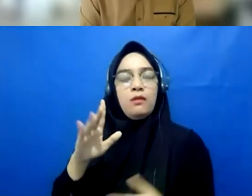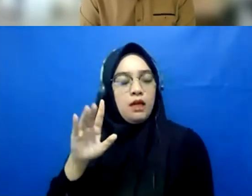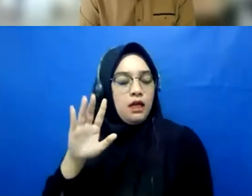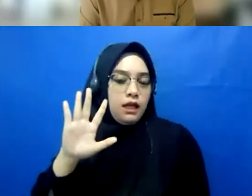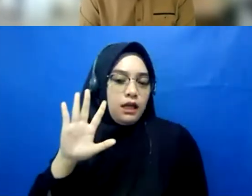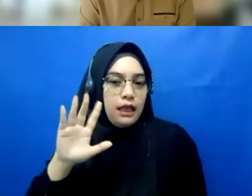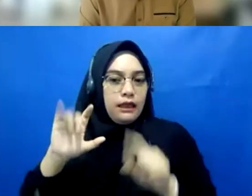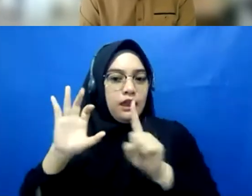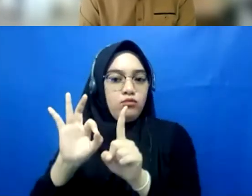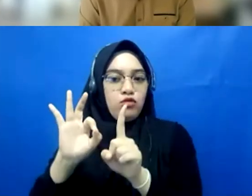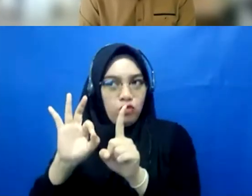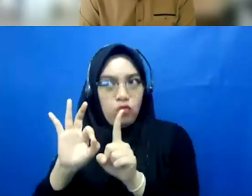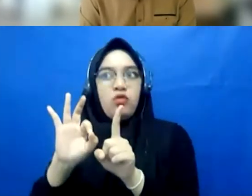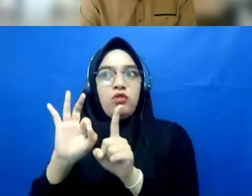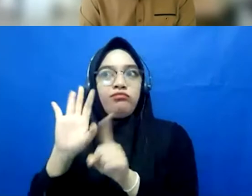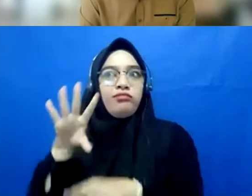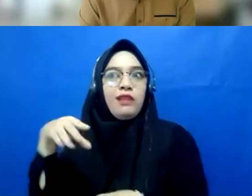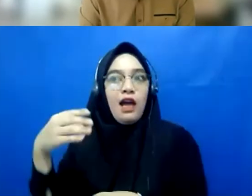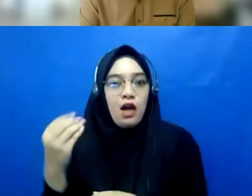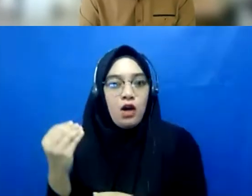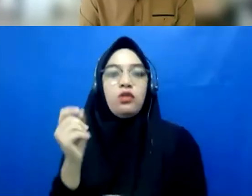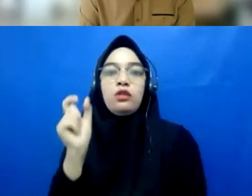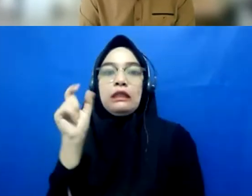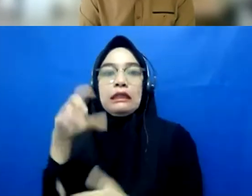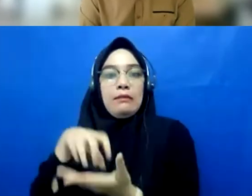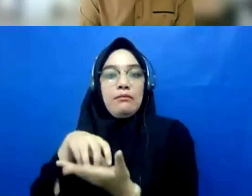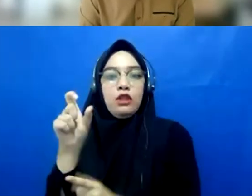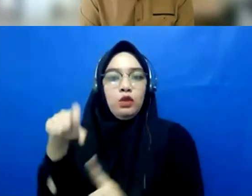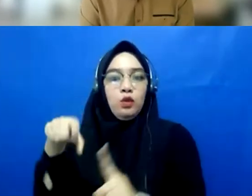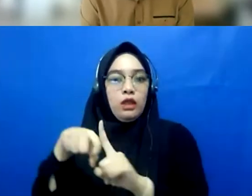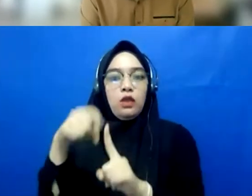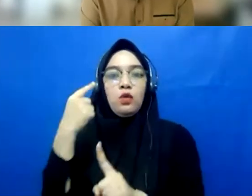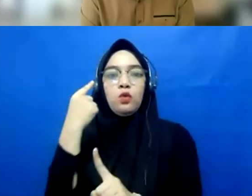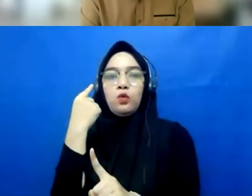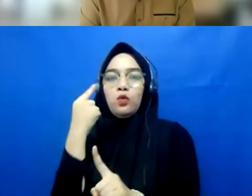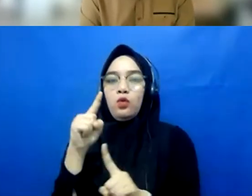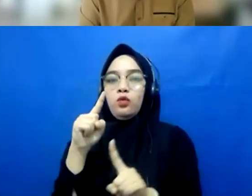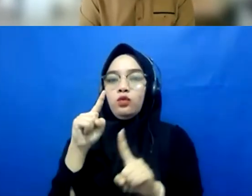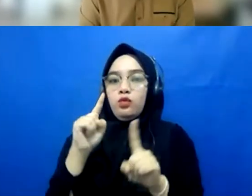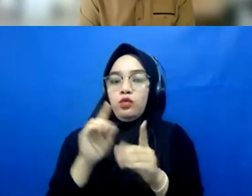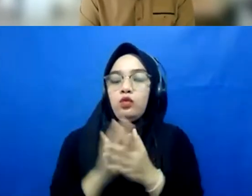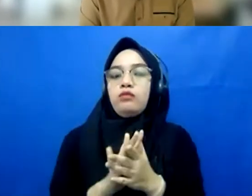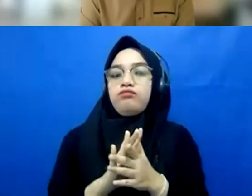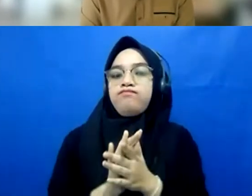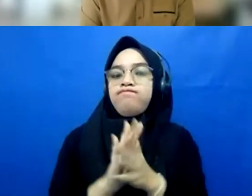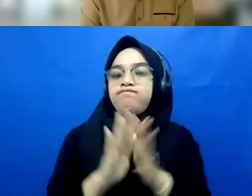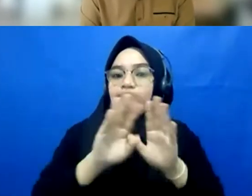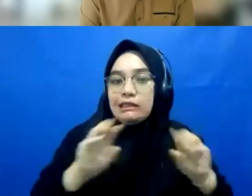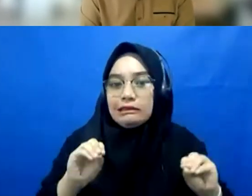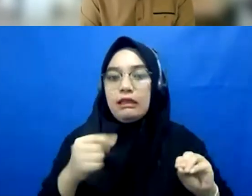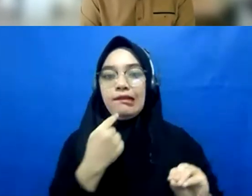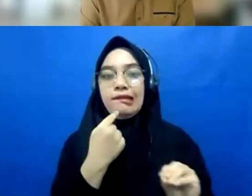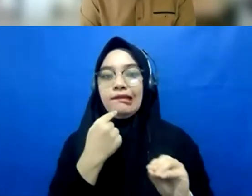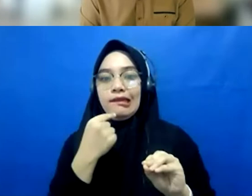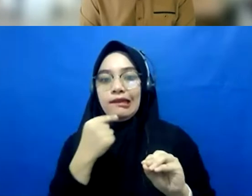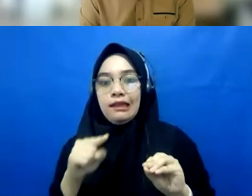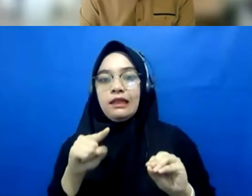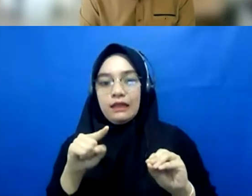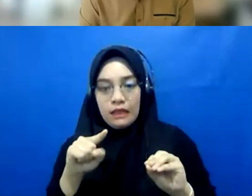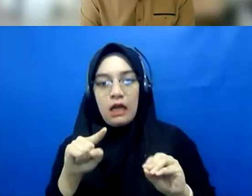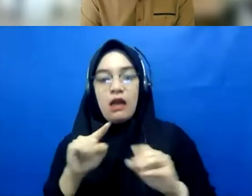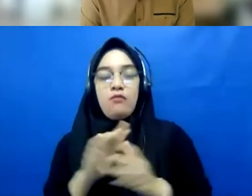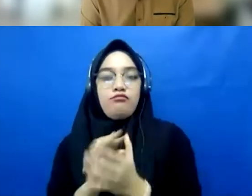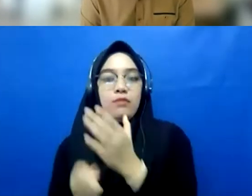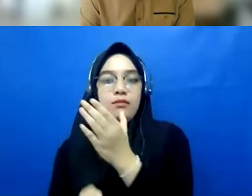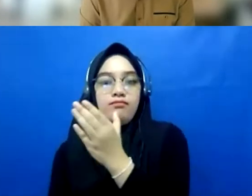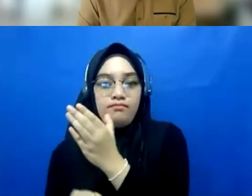with Unlimited as the International Professional Development Placement Assistant Producer, you know, looking